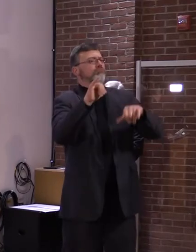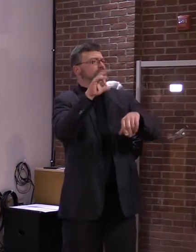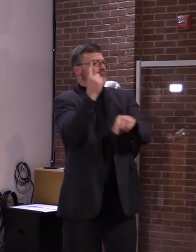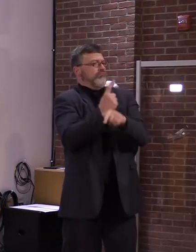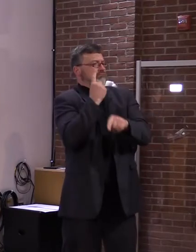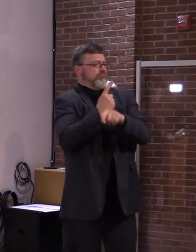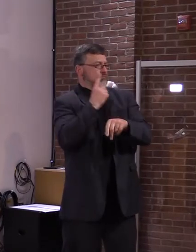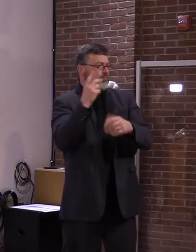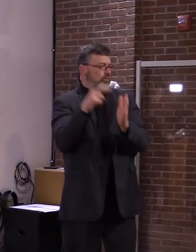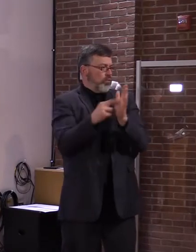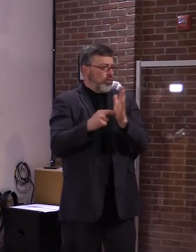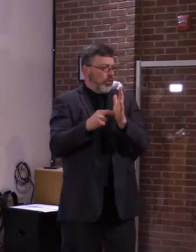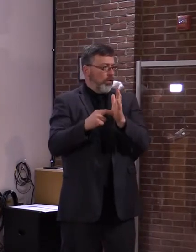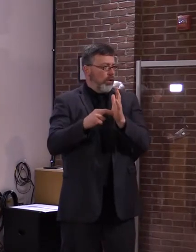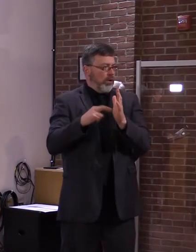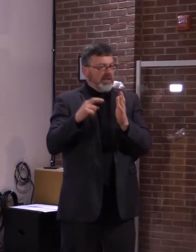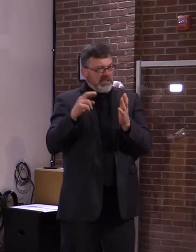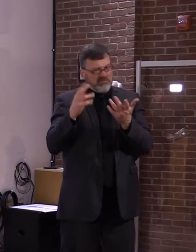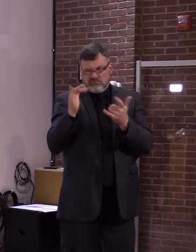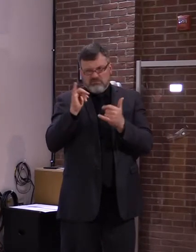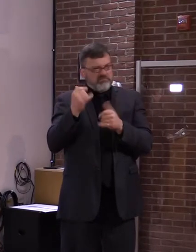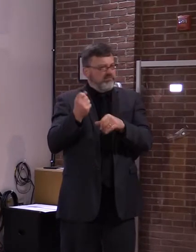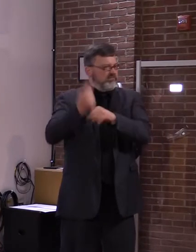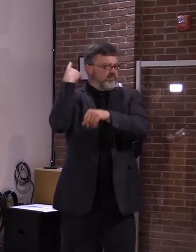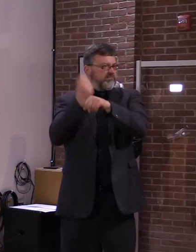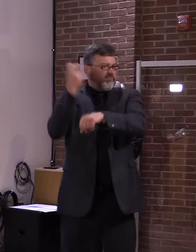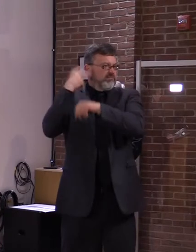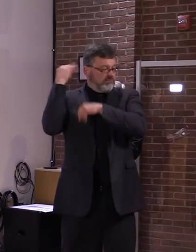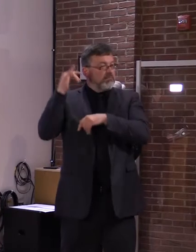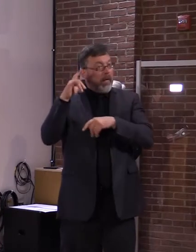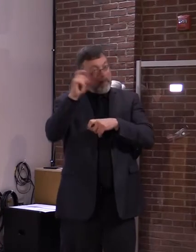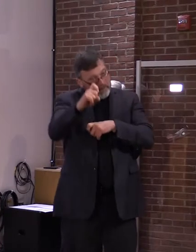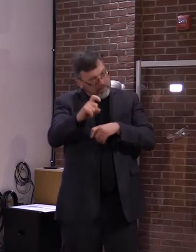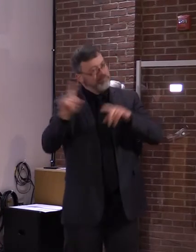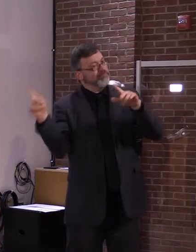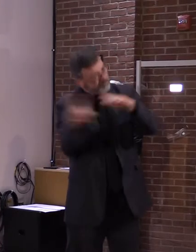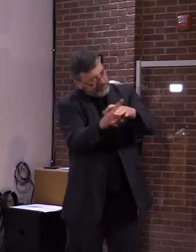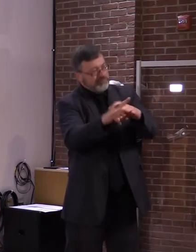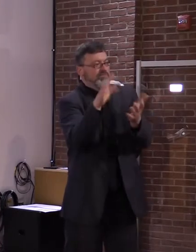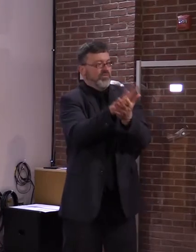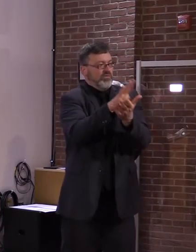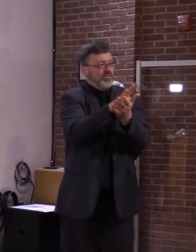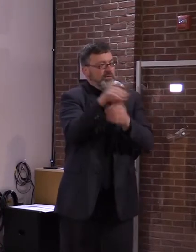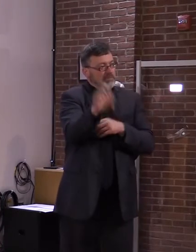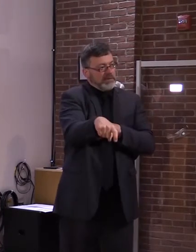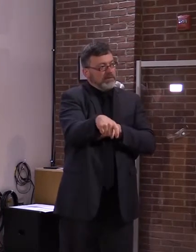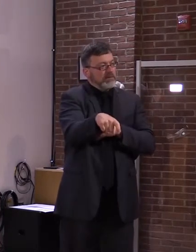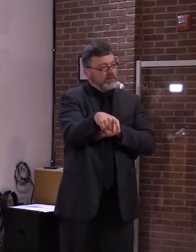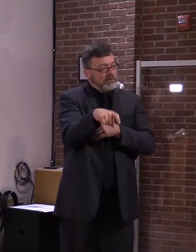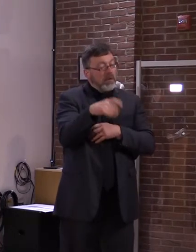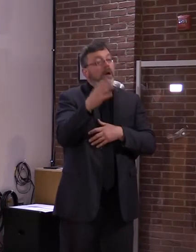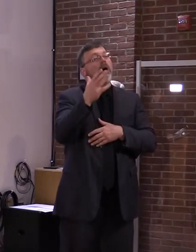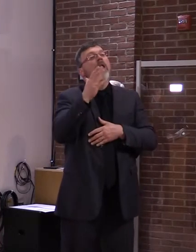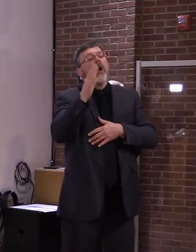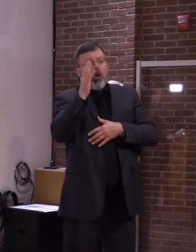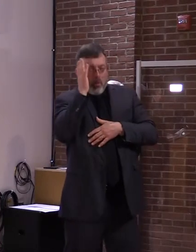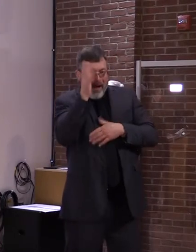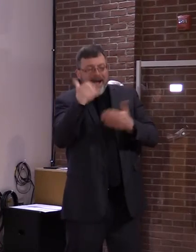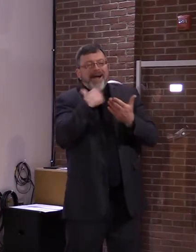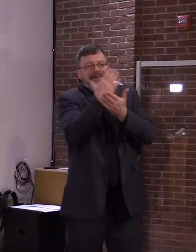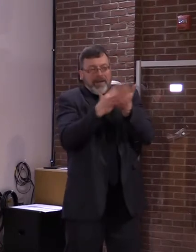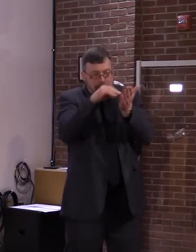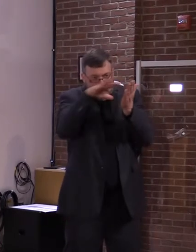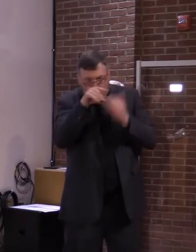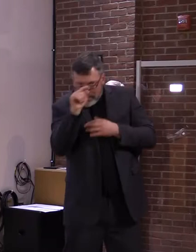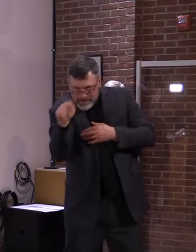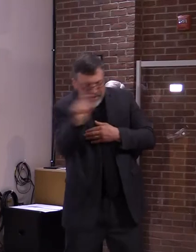physically present in school. Some remote learning will still be permitted, as it was prior to the pandemic. But schools need to